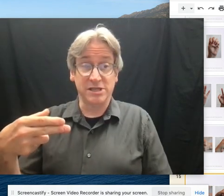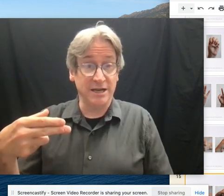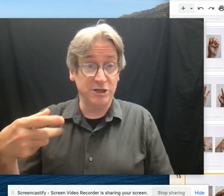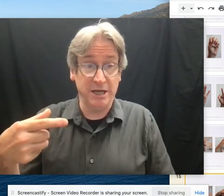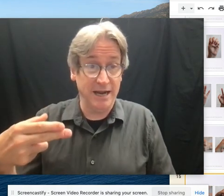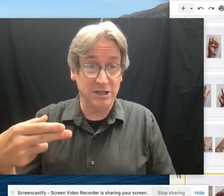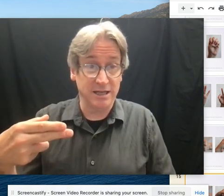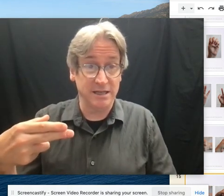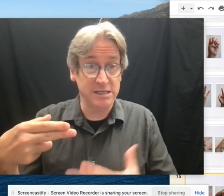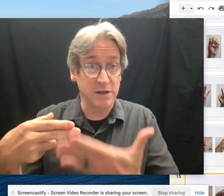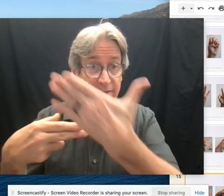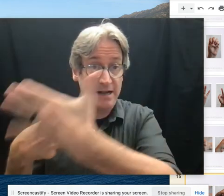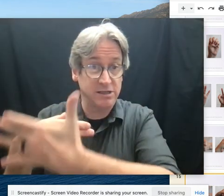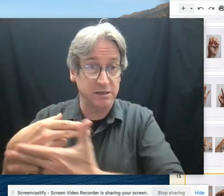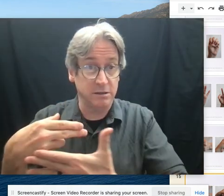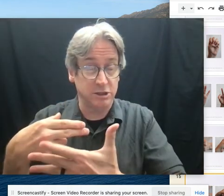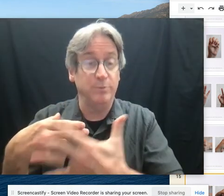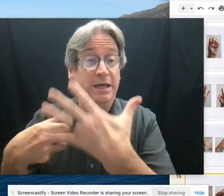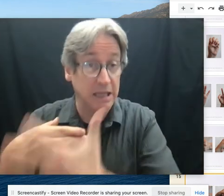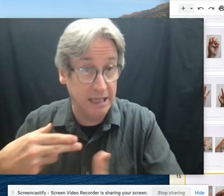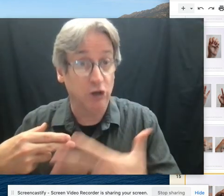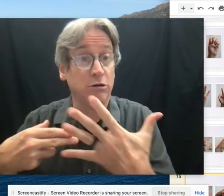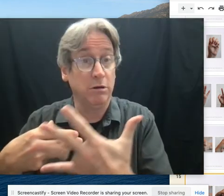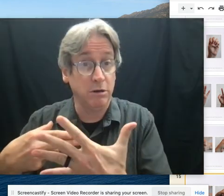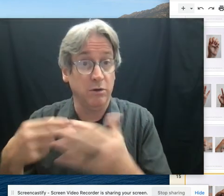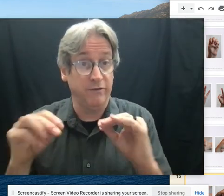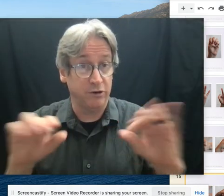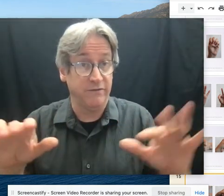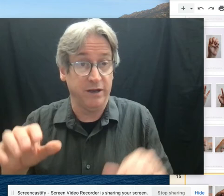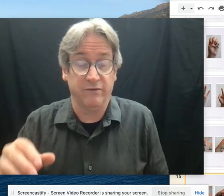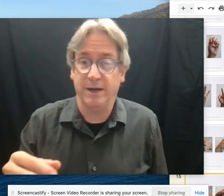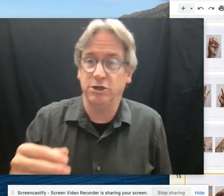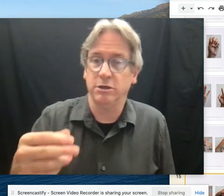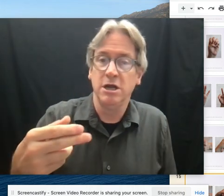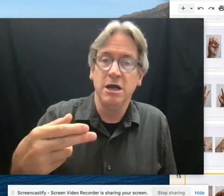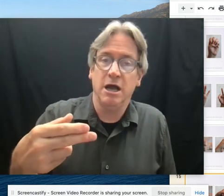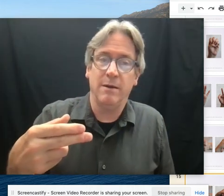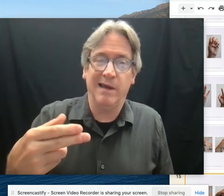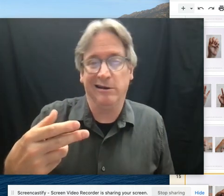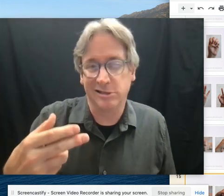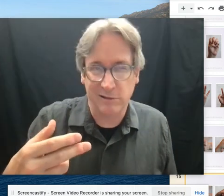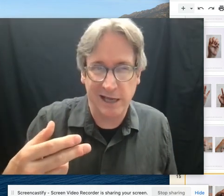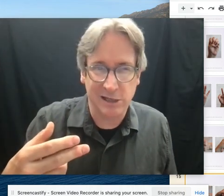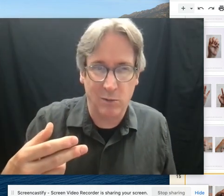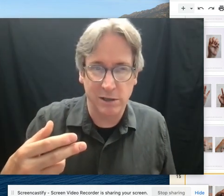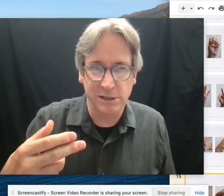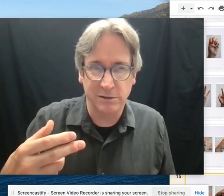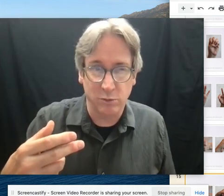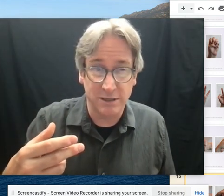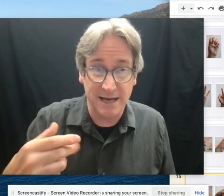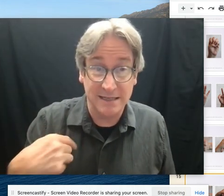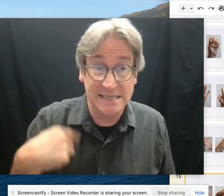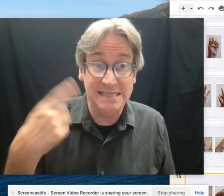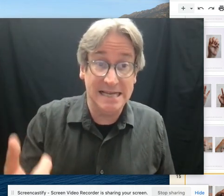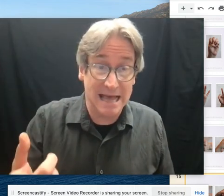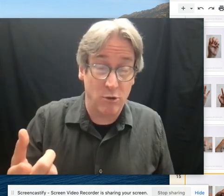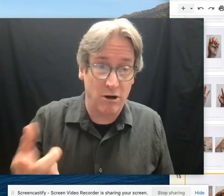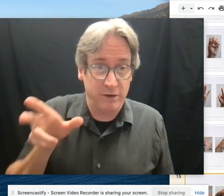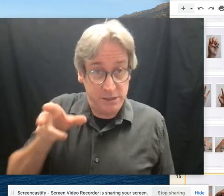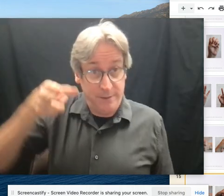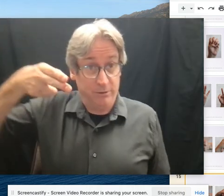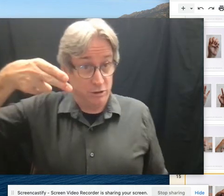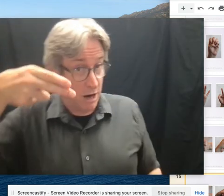people sign G and H like this, and that's to be clear if they're giving information. And also ASL1 students will tend to see